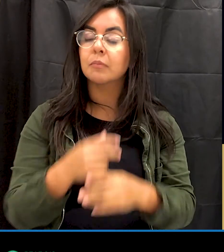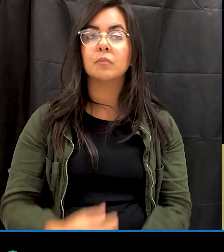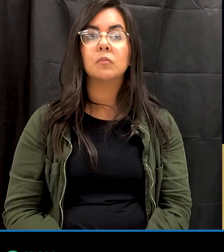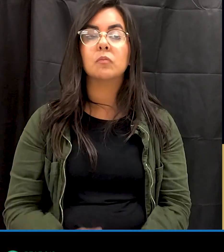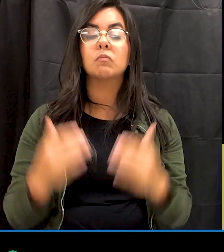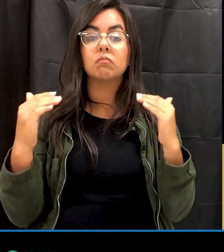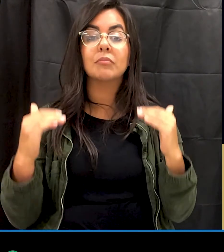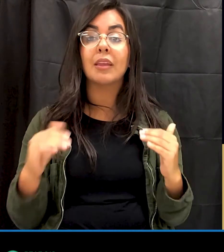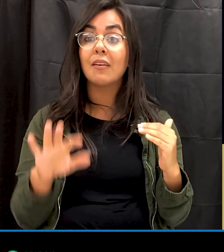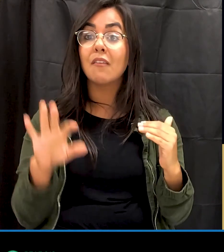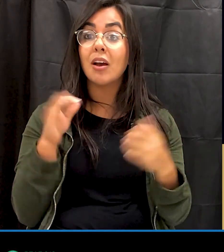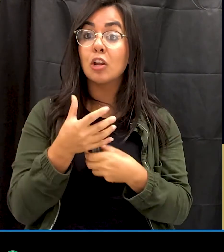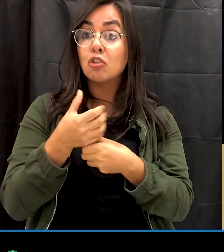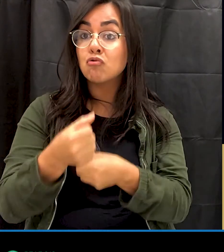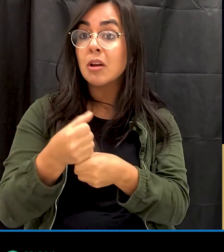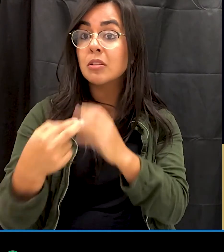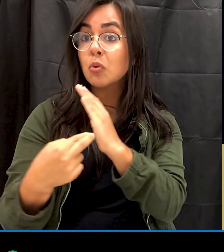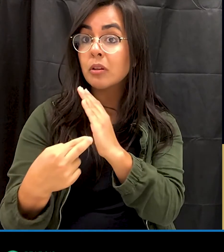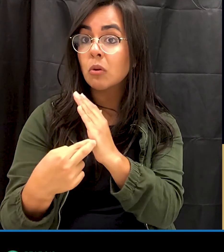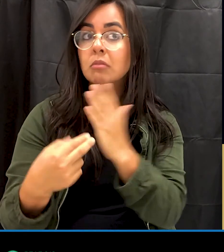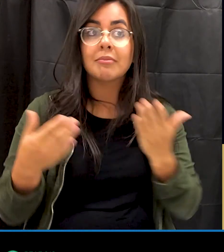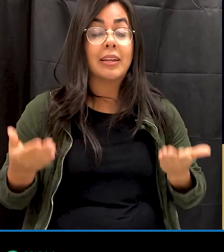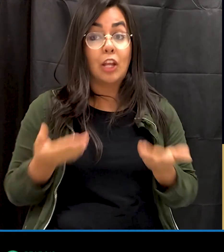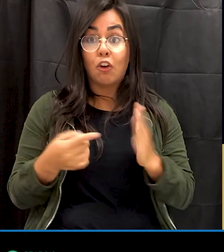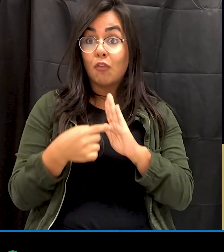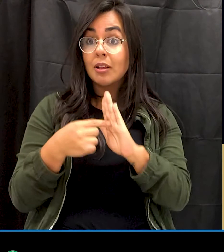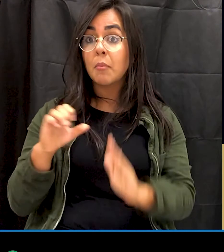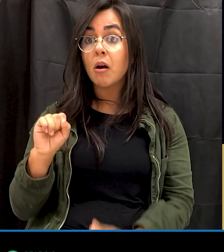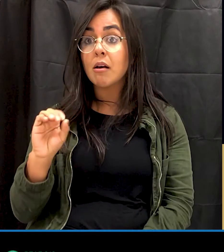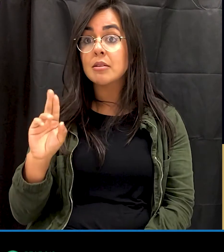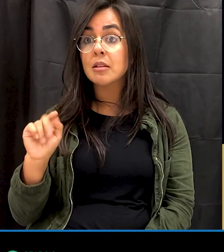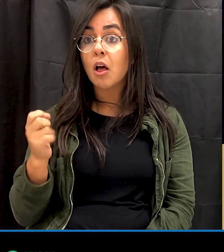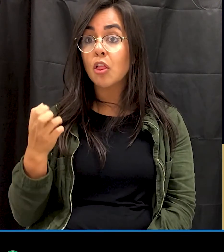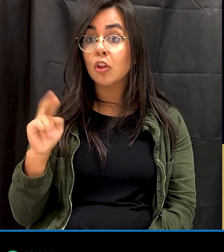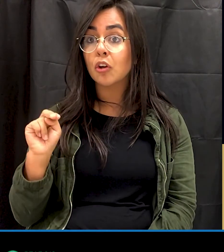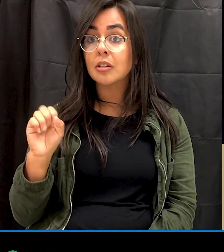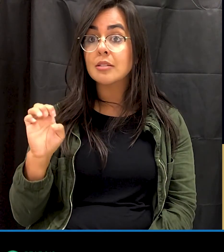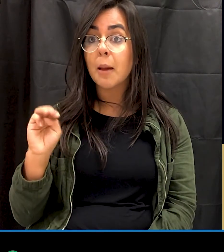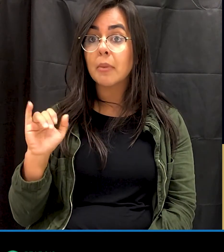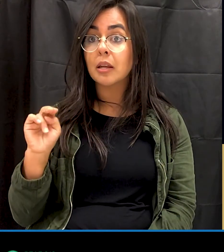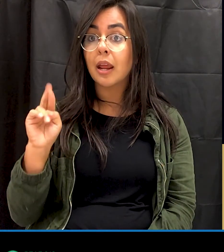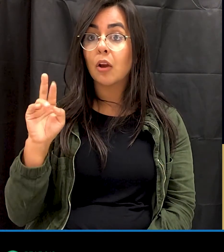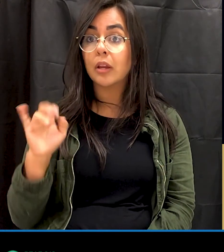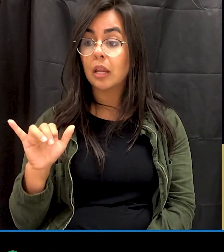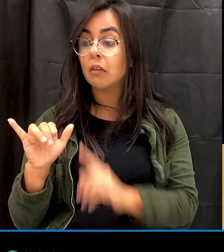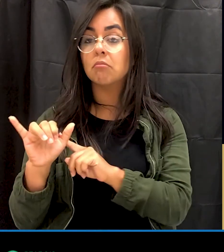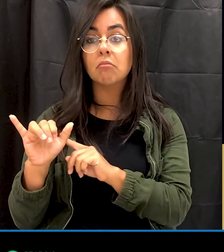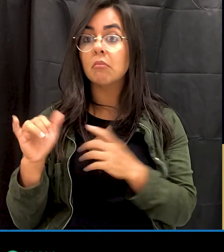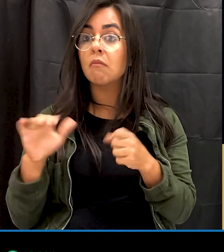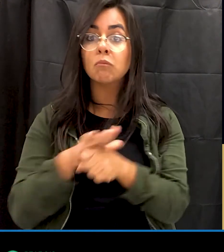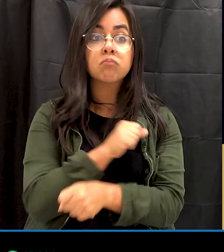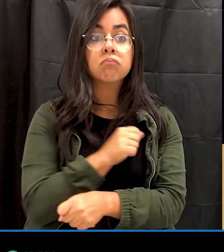Seminary, we're eager to be a resource to people. If people, sometimes I get random emails and questions from people about stuff and I can direct them